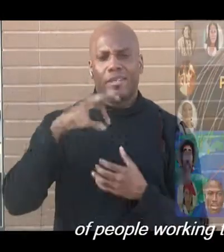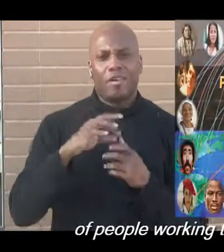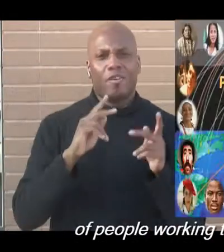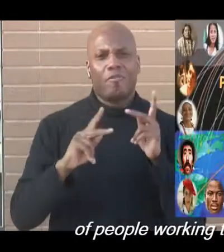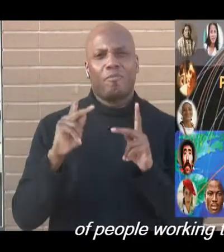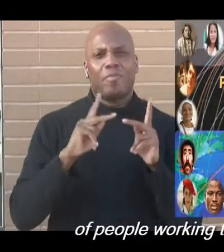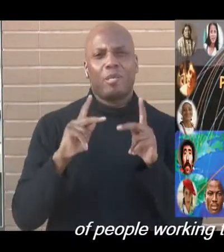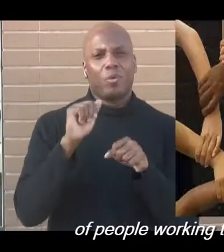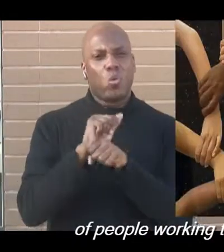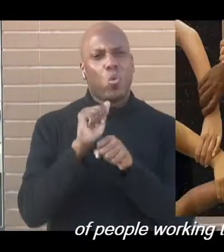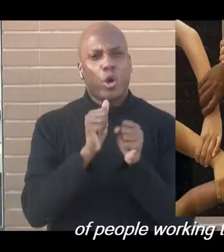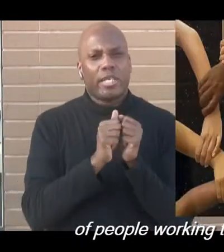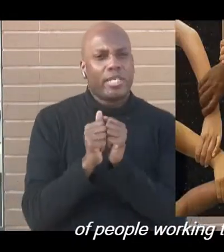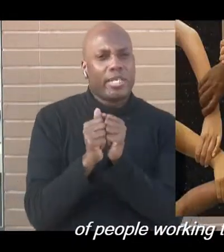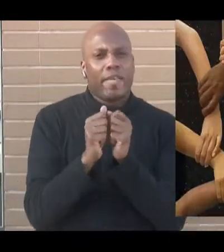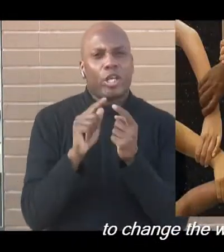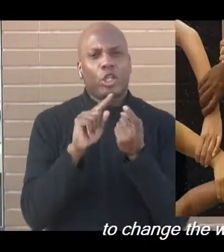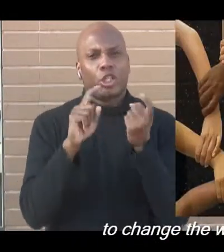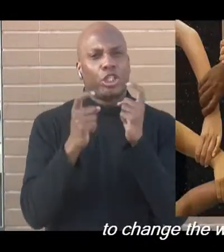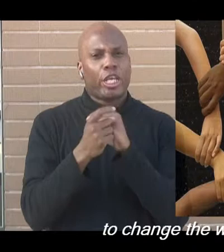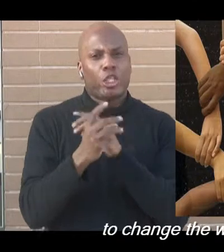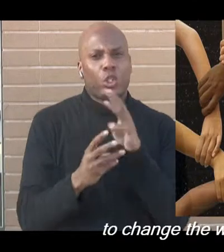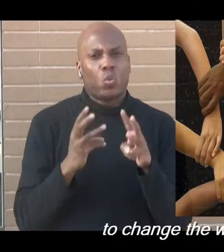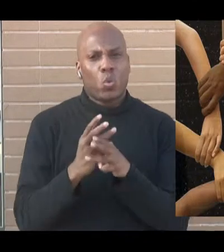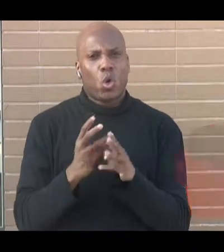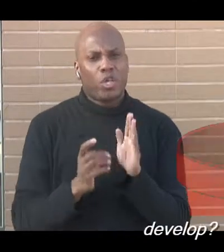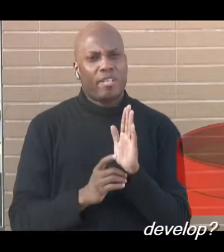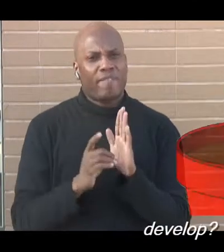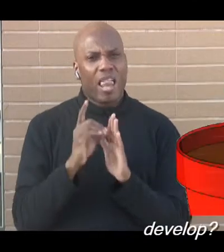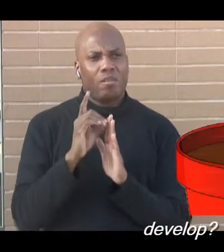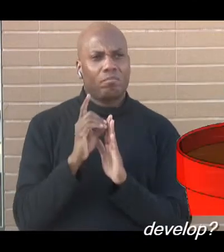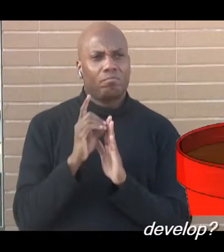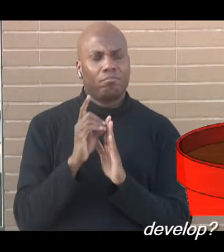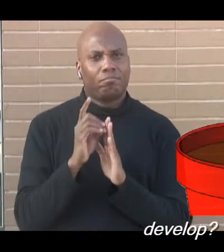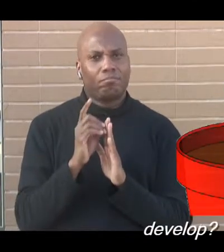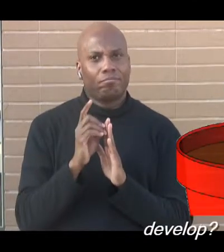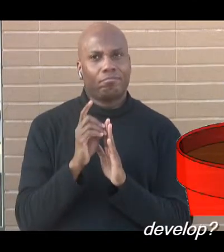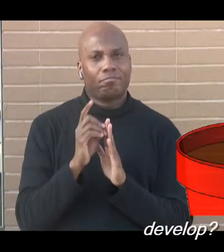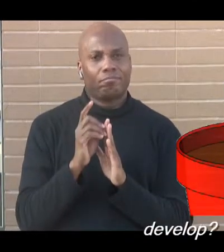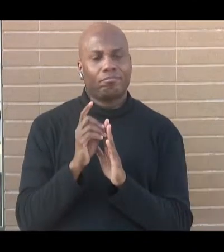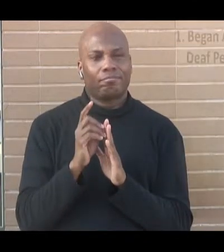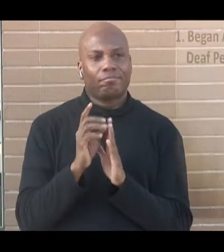How did the idea of people working together to change the world develop?